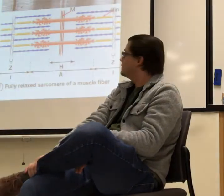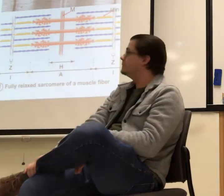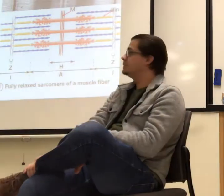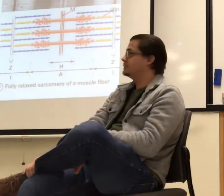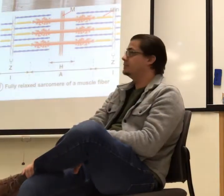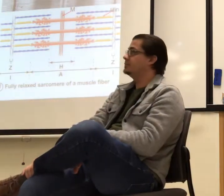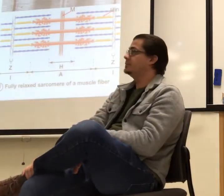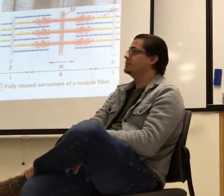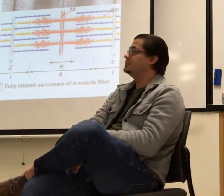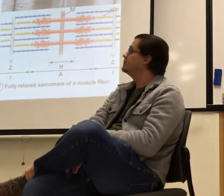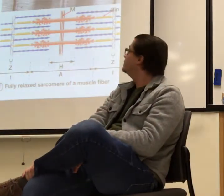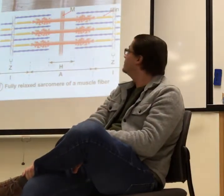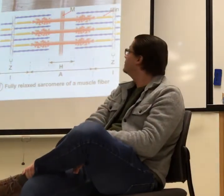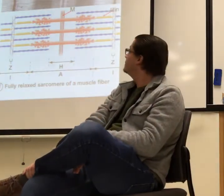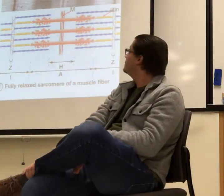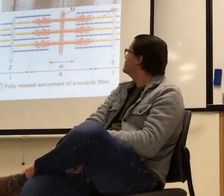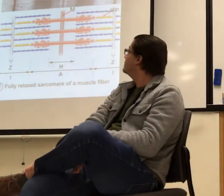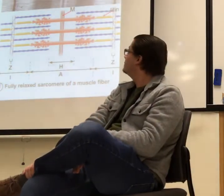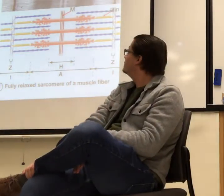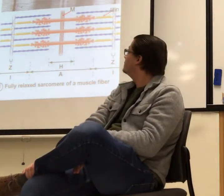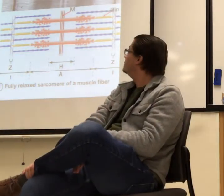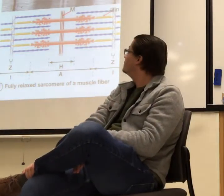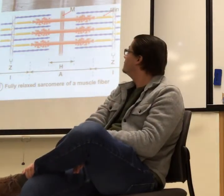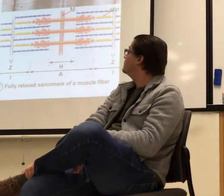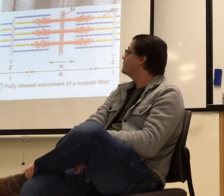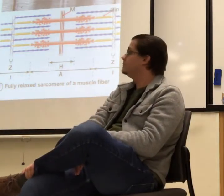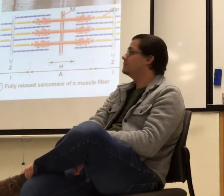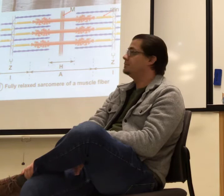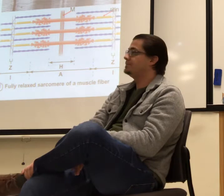of the myosin filaments.